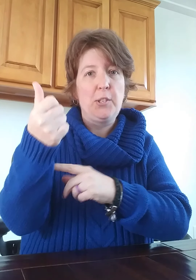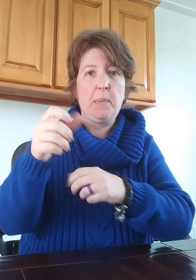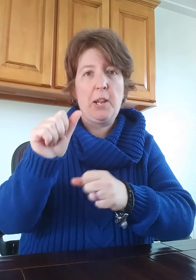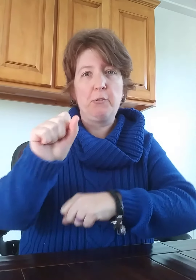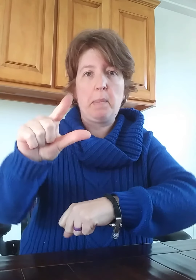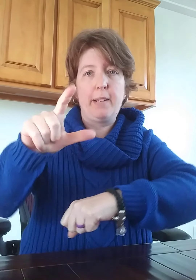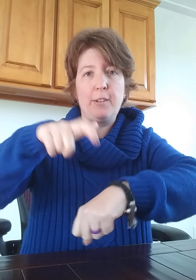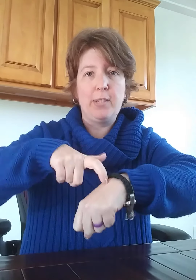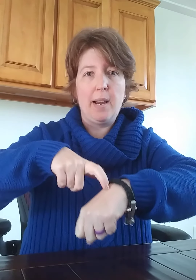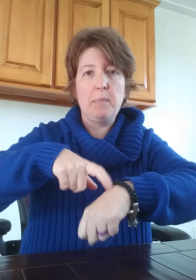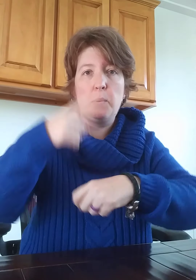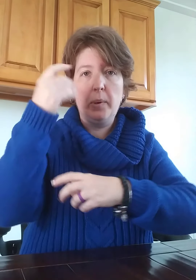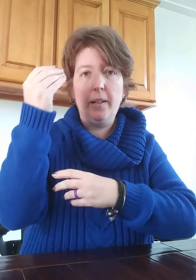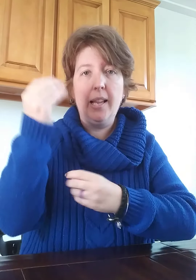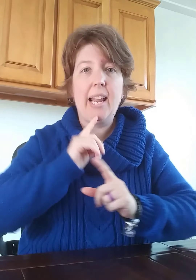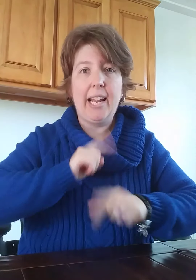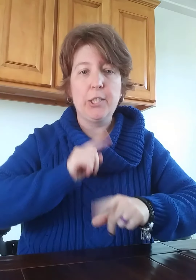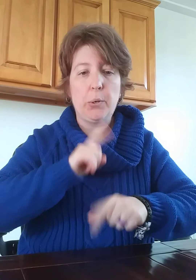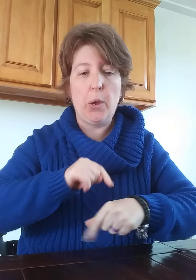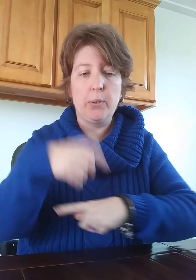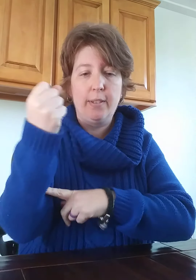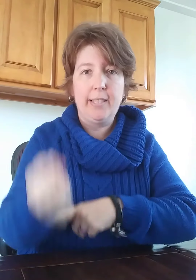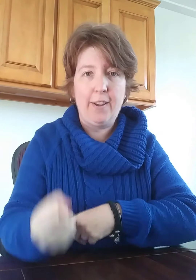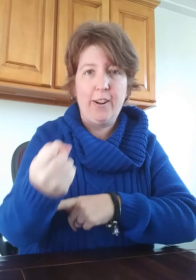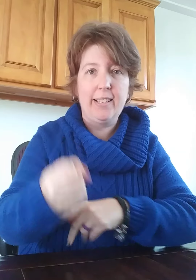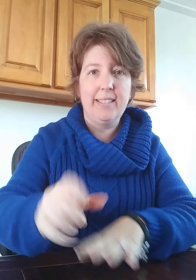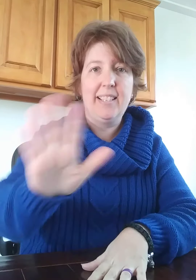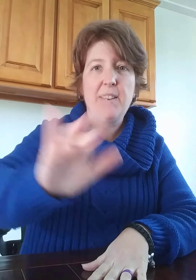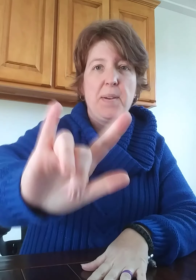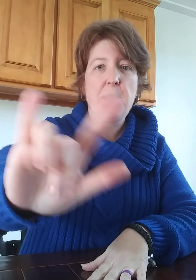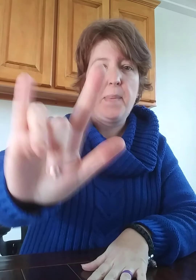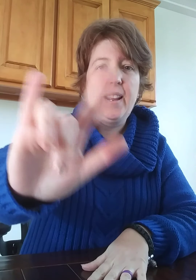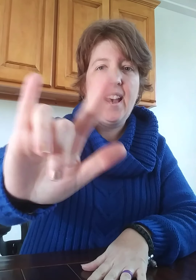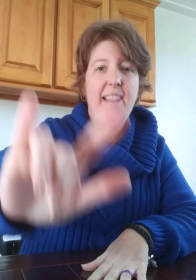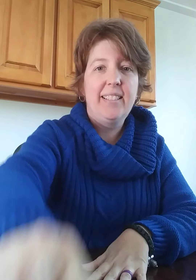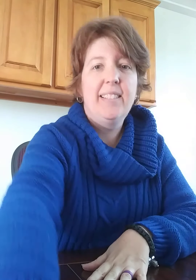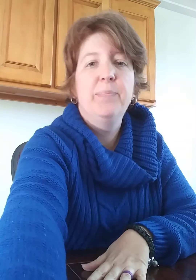somebody else from ASL Time will answer those on Saturdays. Bye, guys.